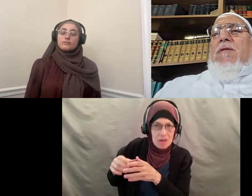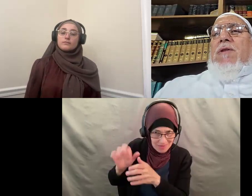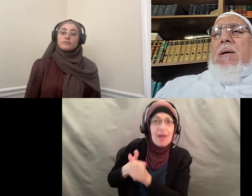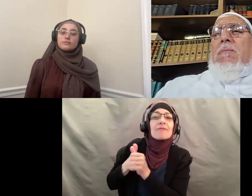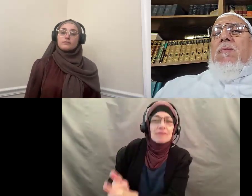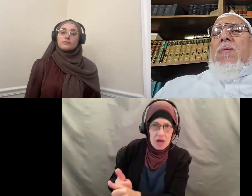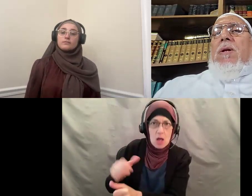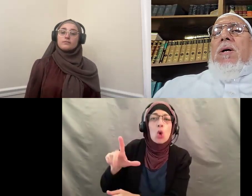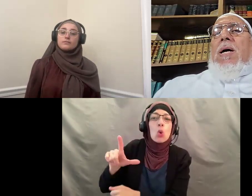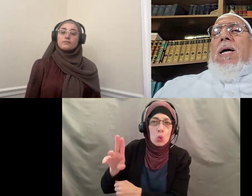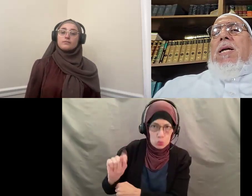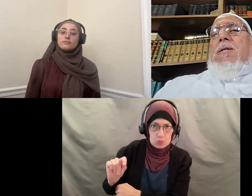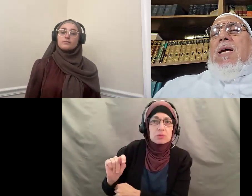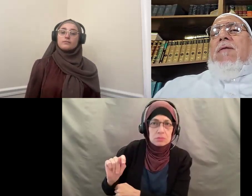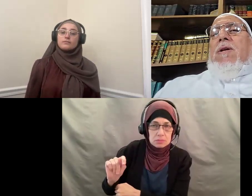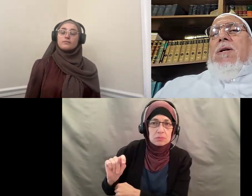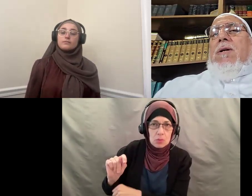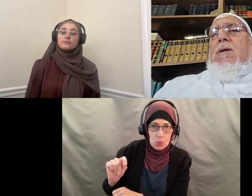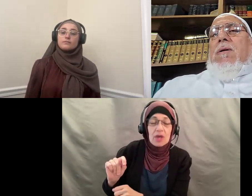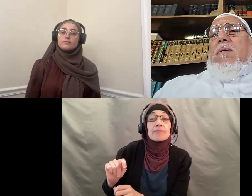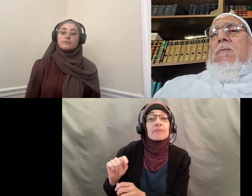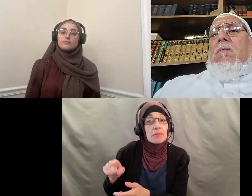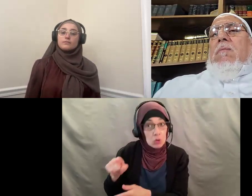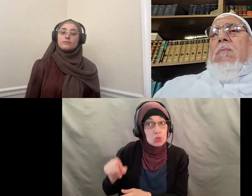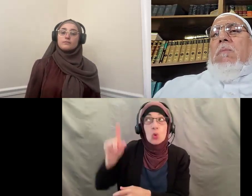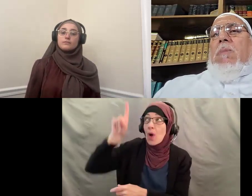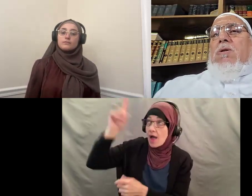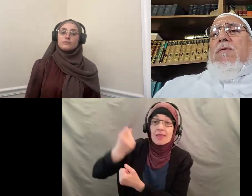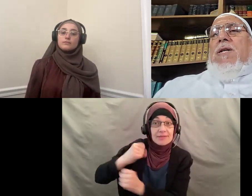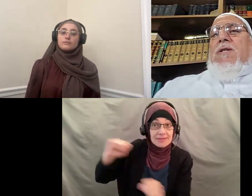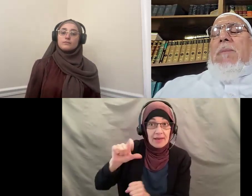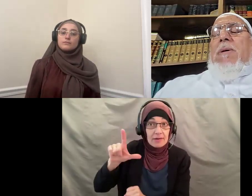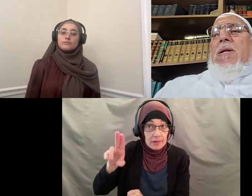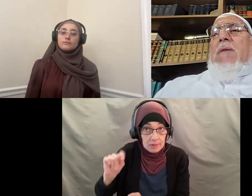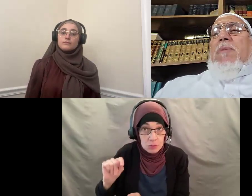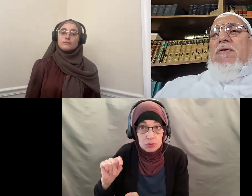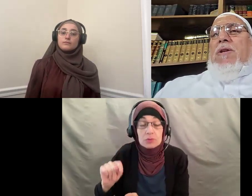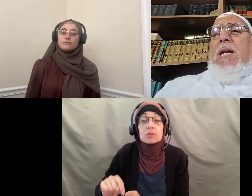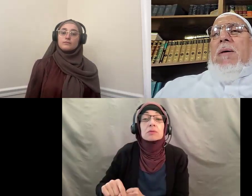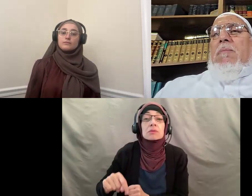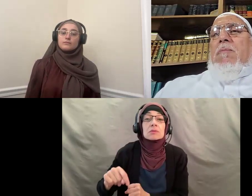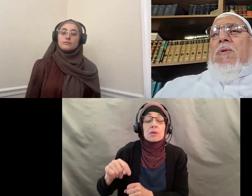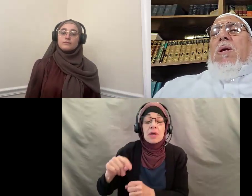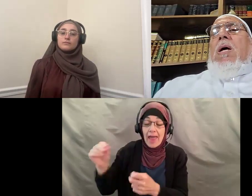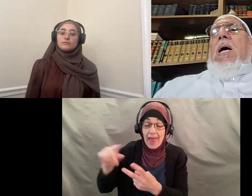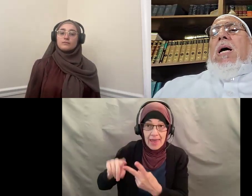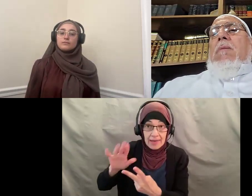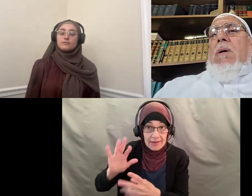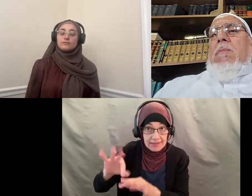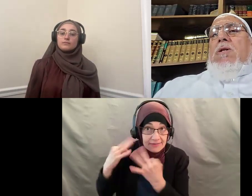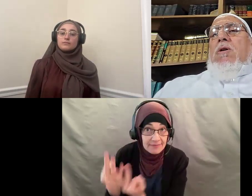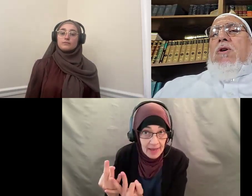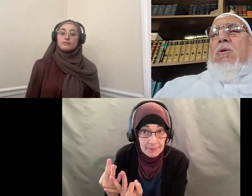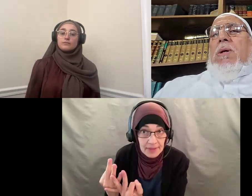Allah saved him, and he saved members of his family that believed in him,